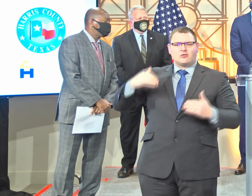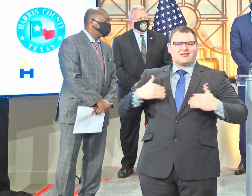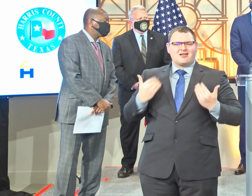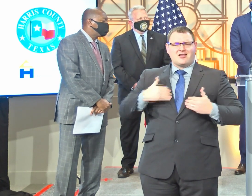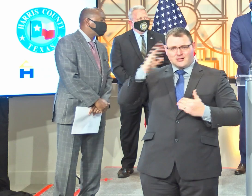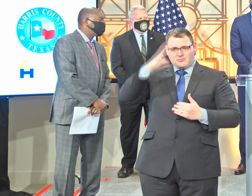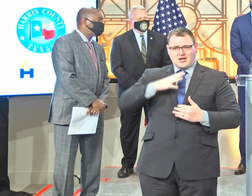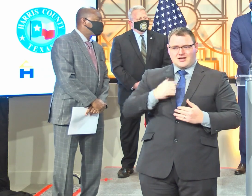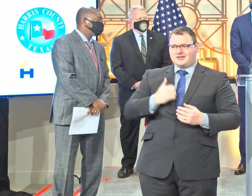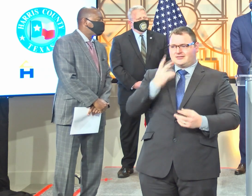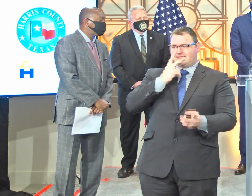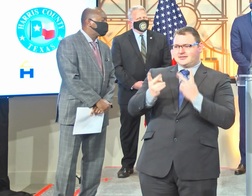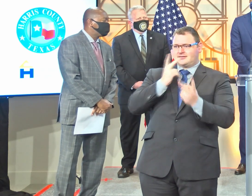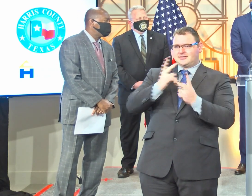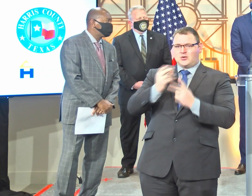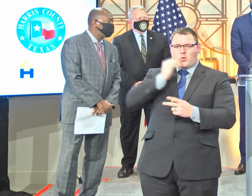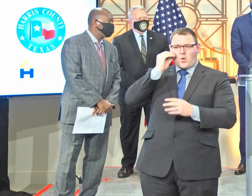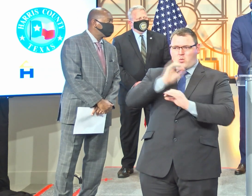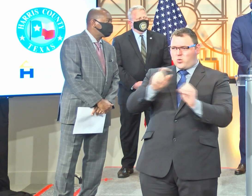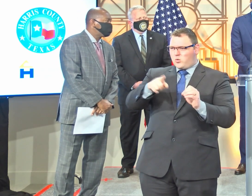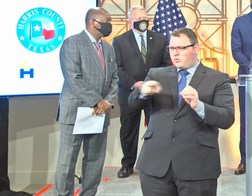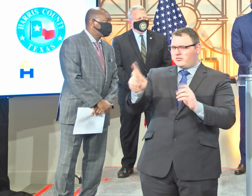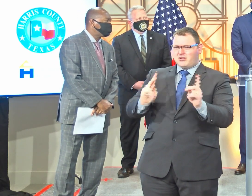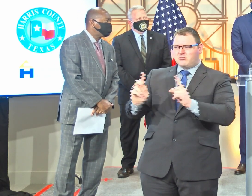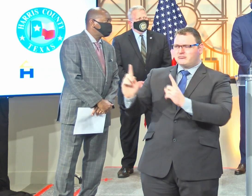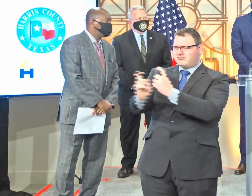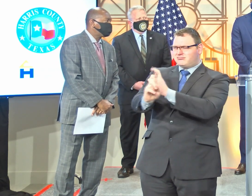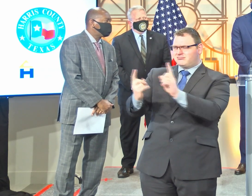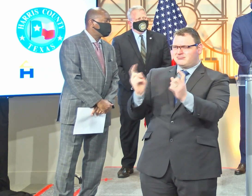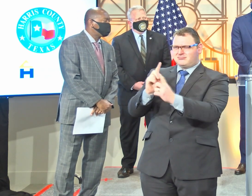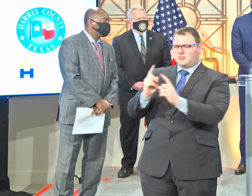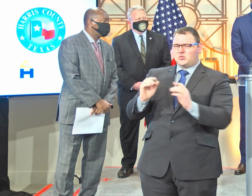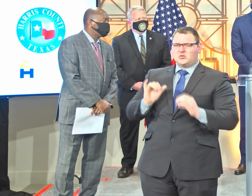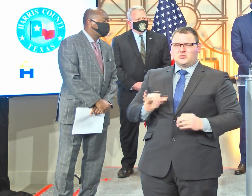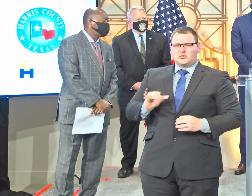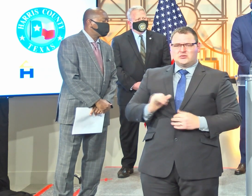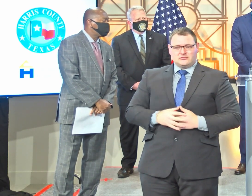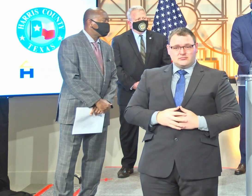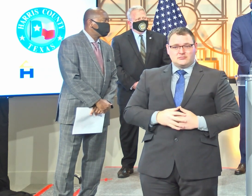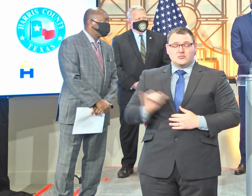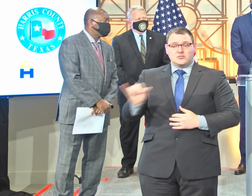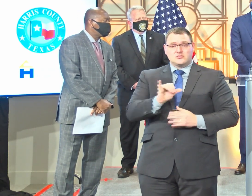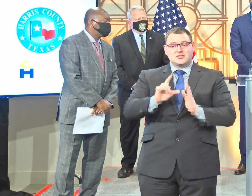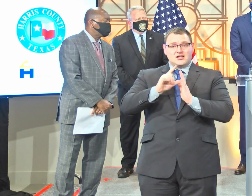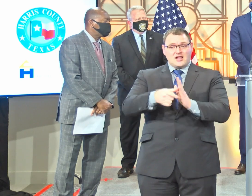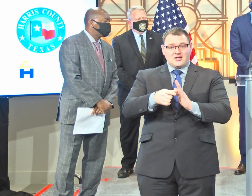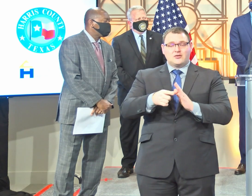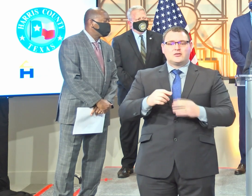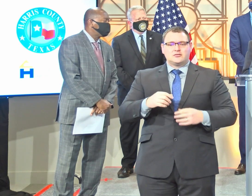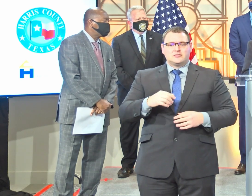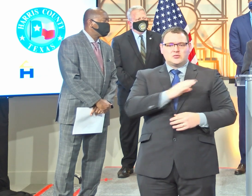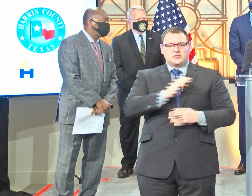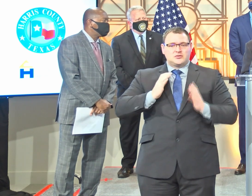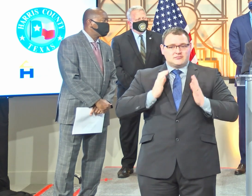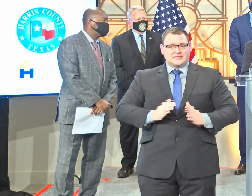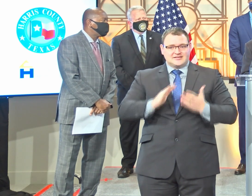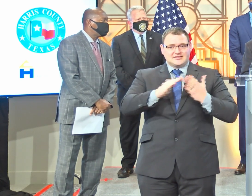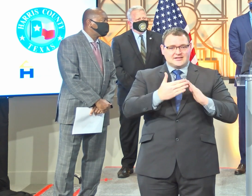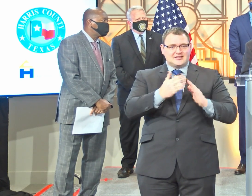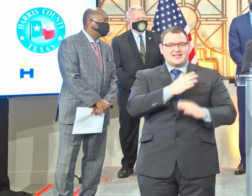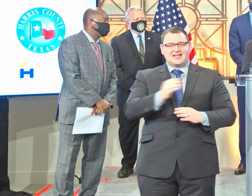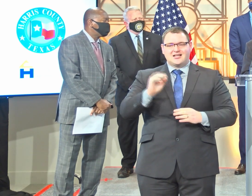Thank you, Mayor. Judge Hidalgo, Commissioner Ellis, esteemed members of City Council,